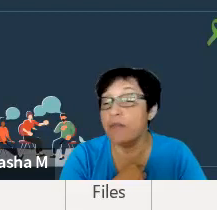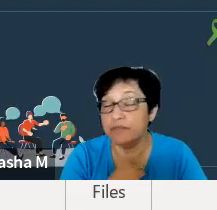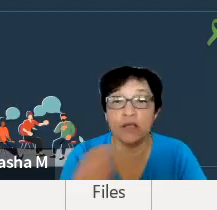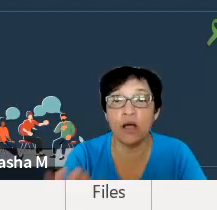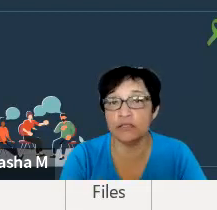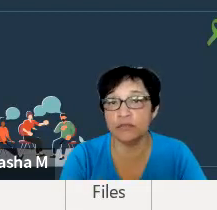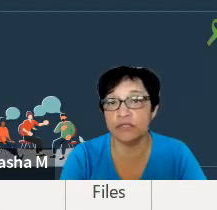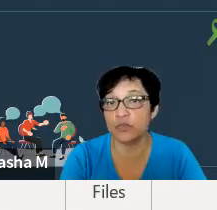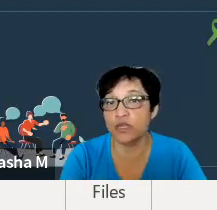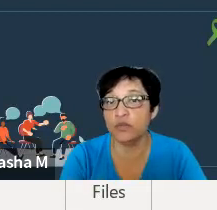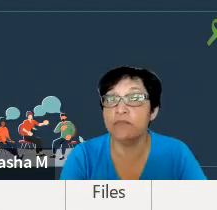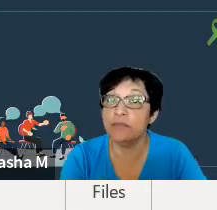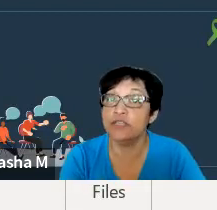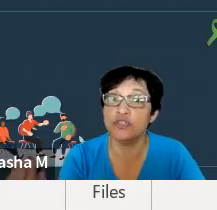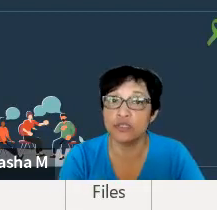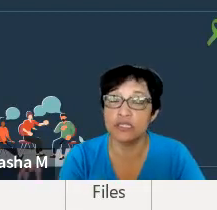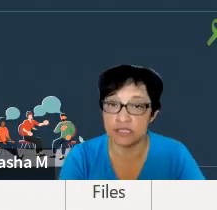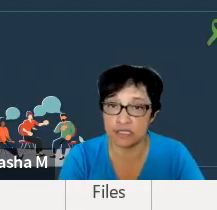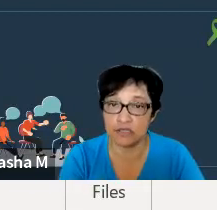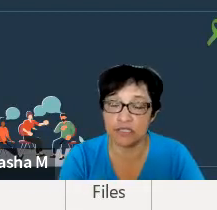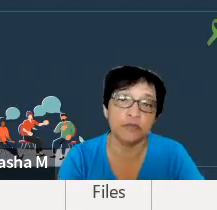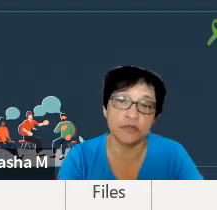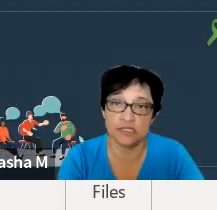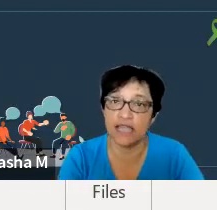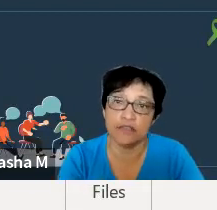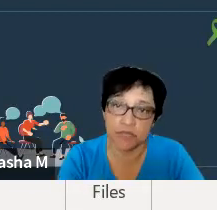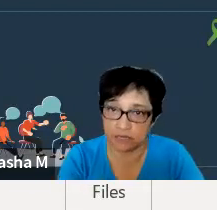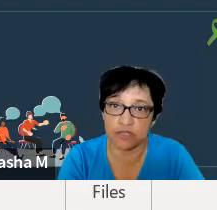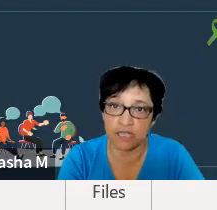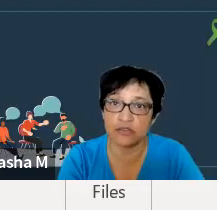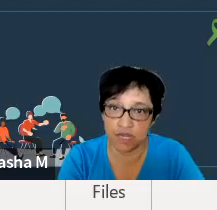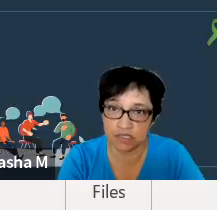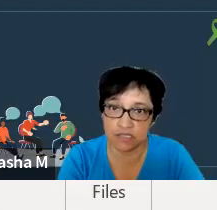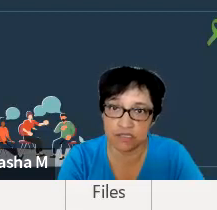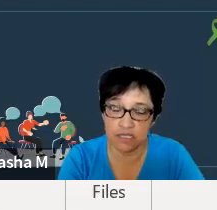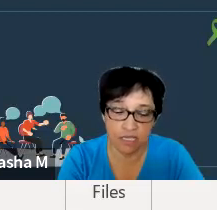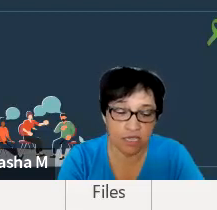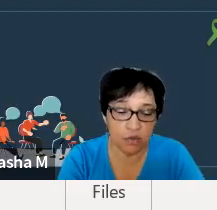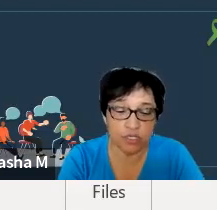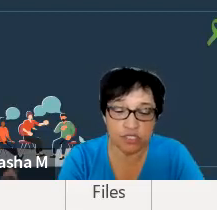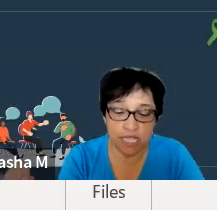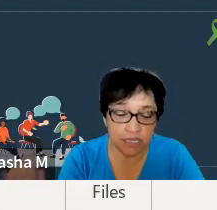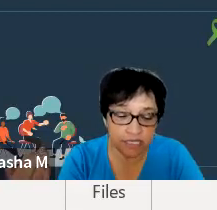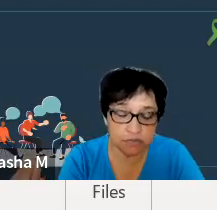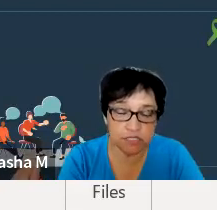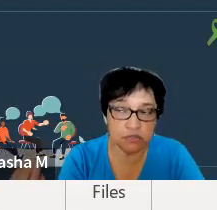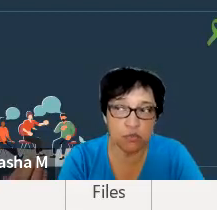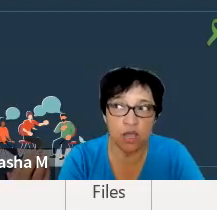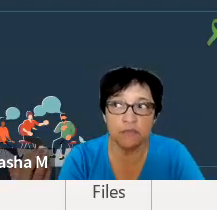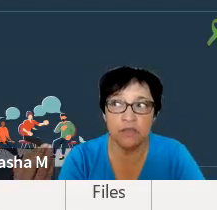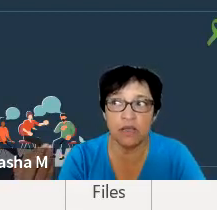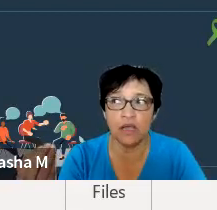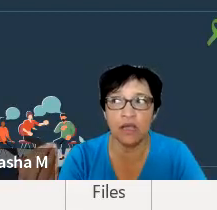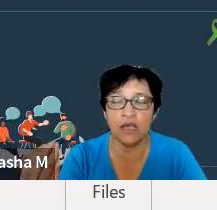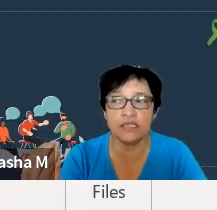we might be calling the police when we maybe should consider that the person's having a behavioral health crisis, which then leads me to